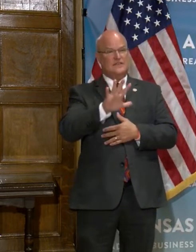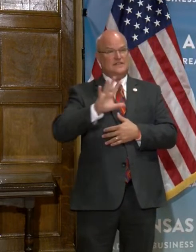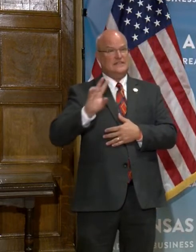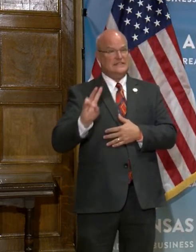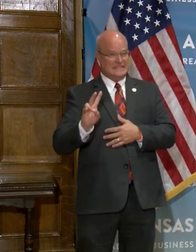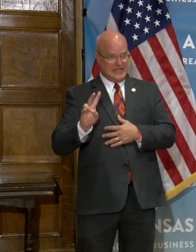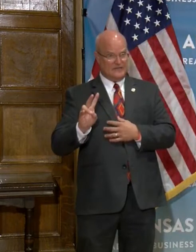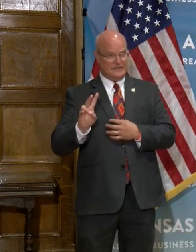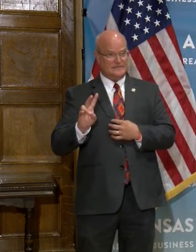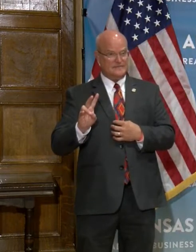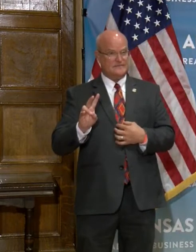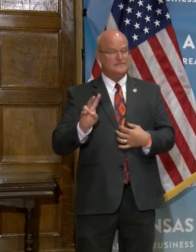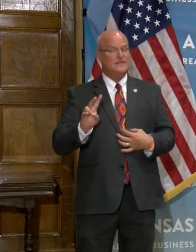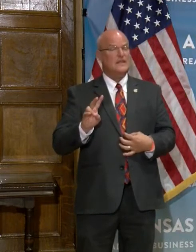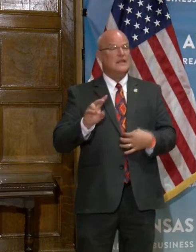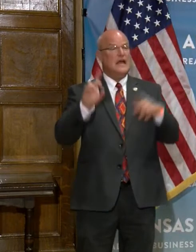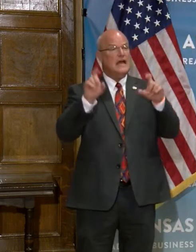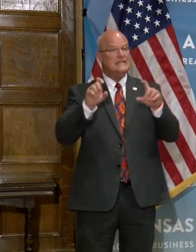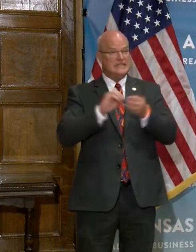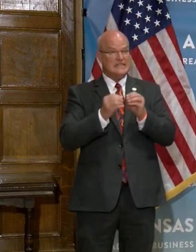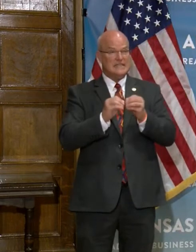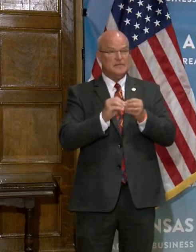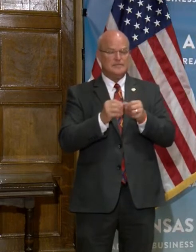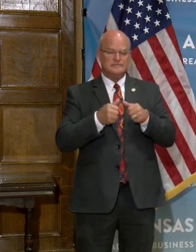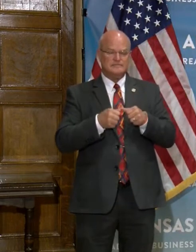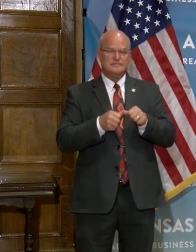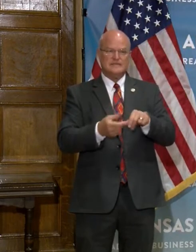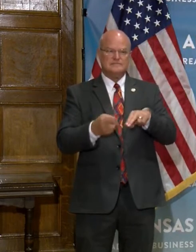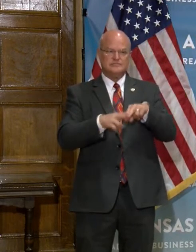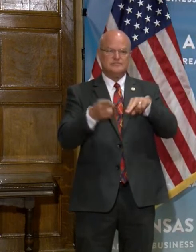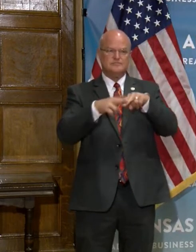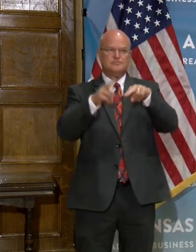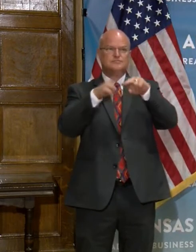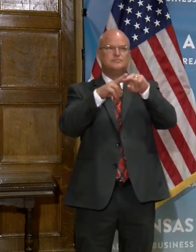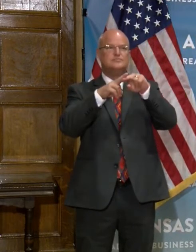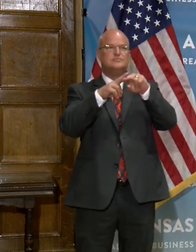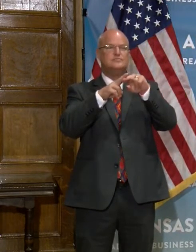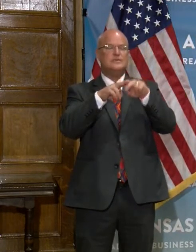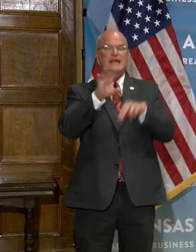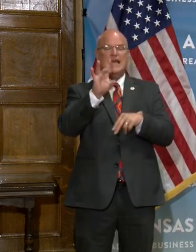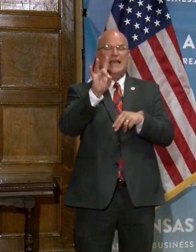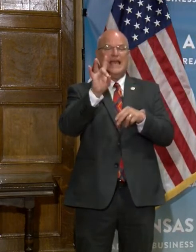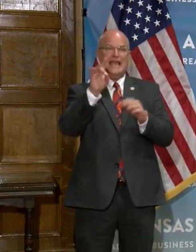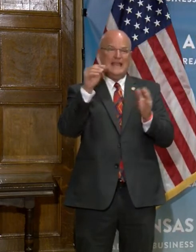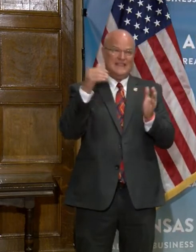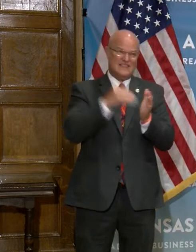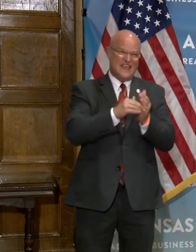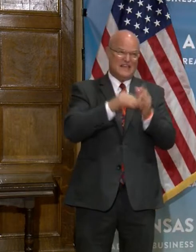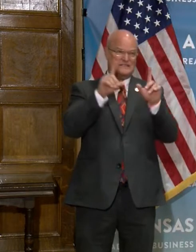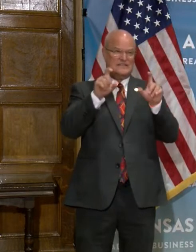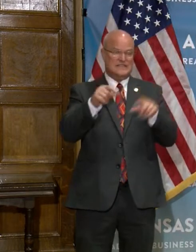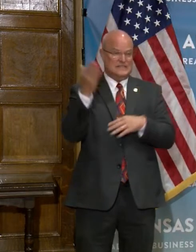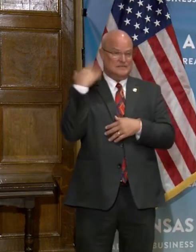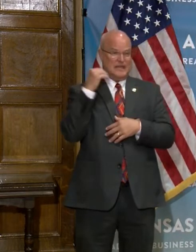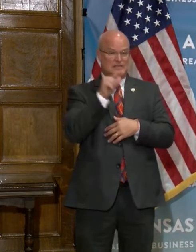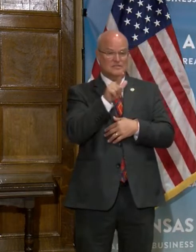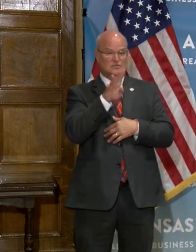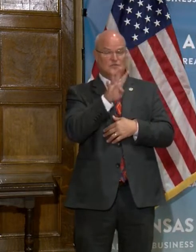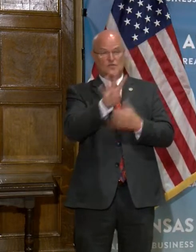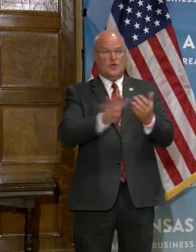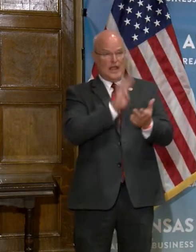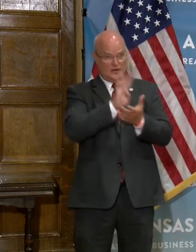5,757. And our testing numbers continue to go up with over almost 8,000 tests in the last 24